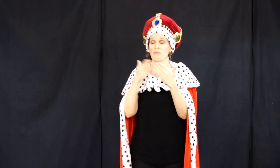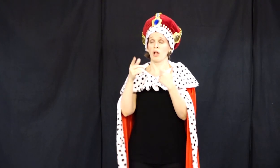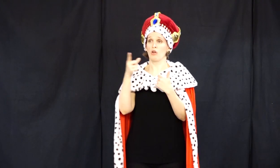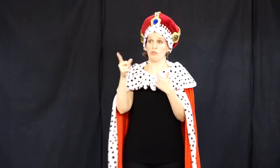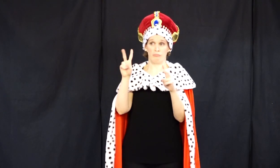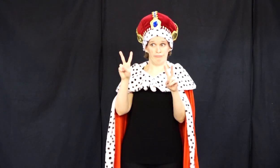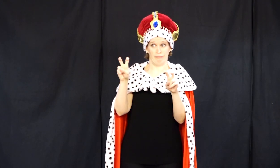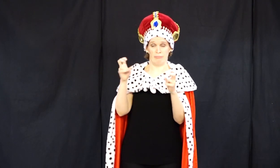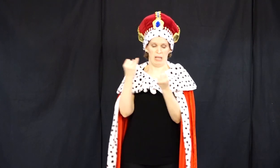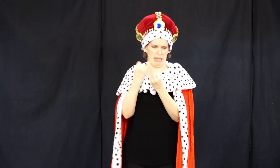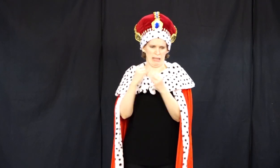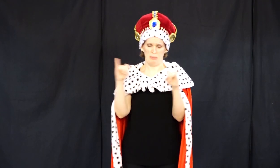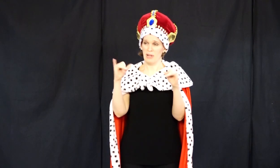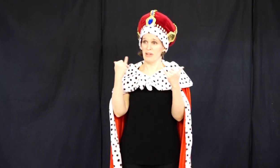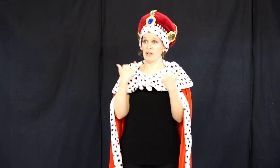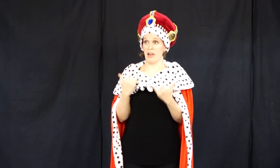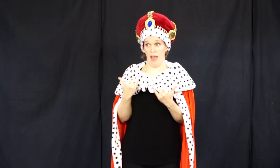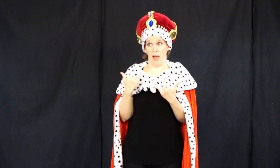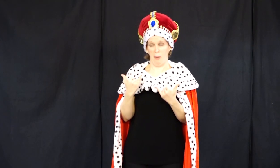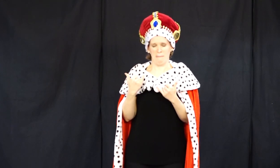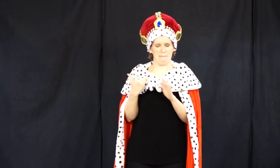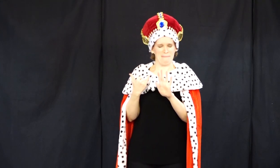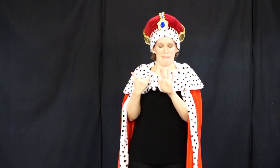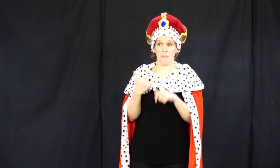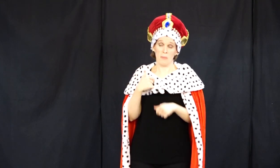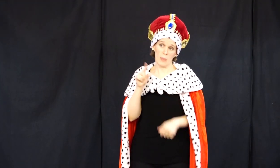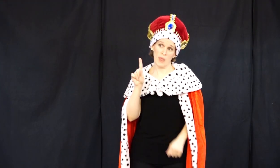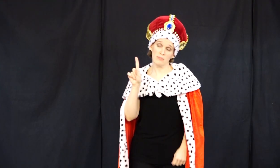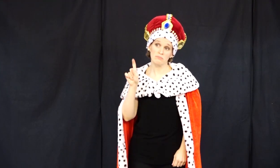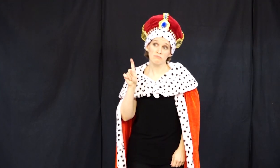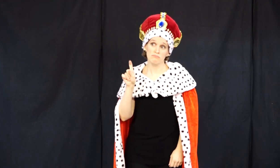estrangement, I've got a small query for you.